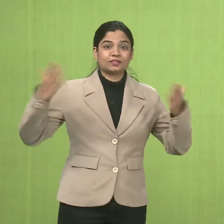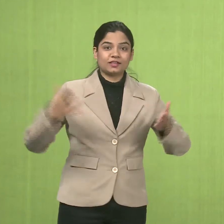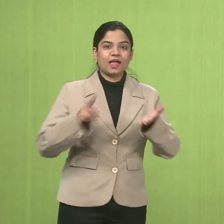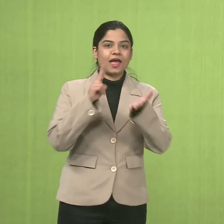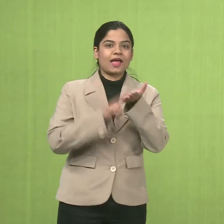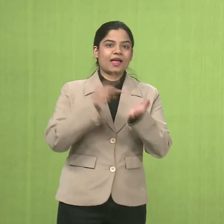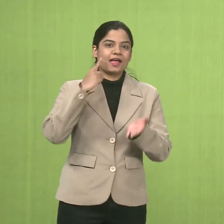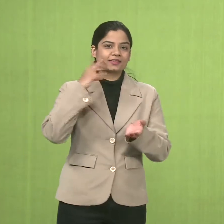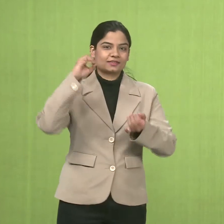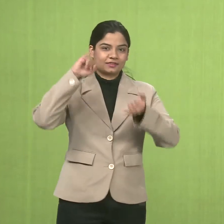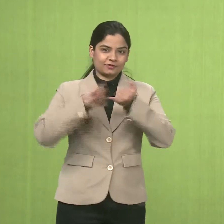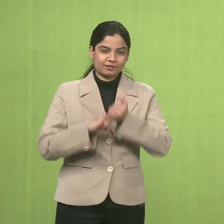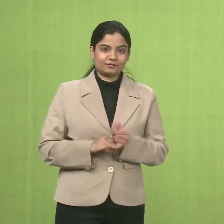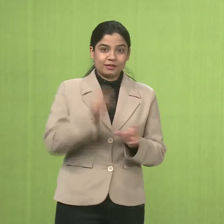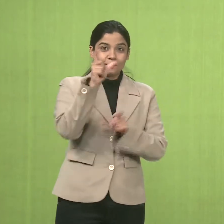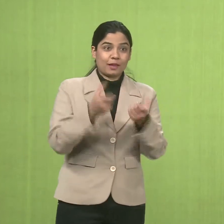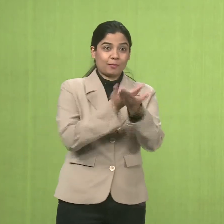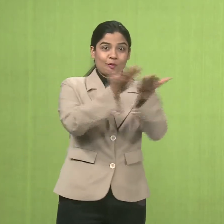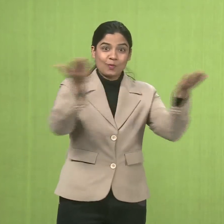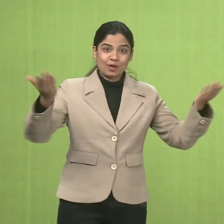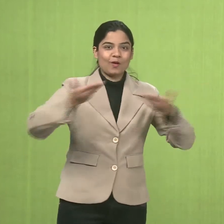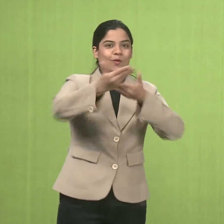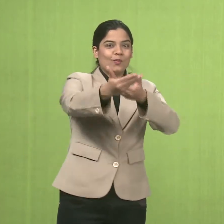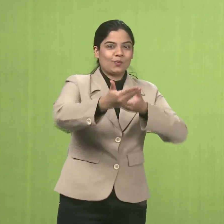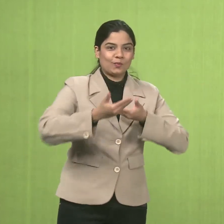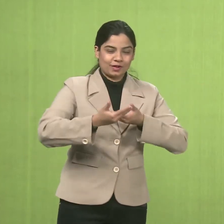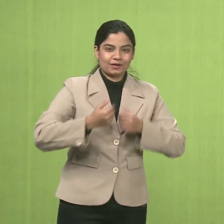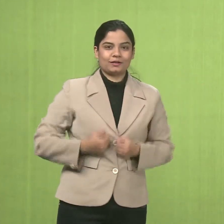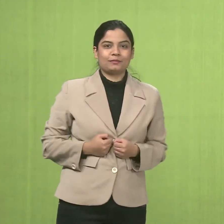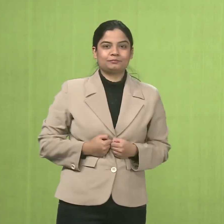Dear learners, welcome to an iOS video series